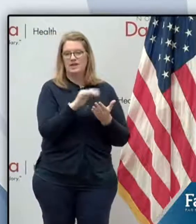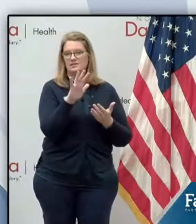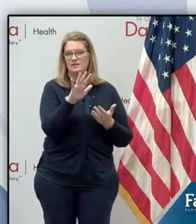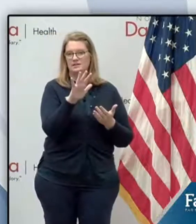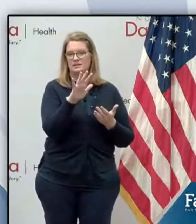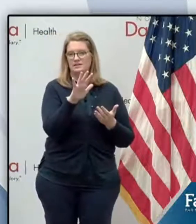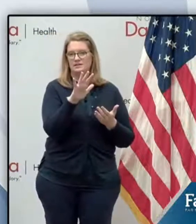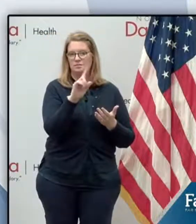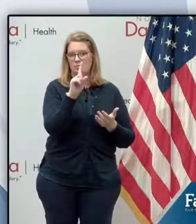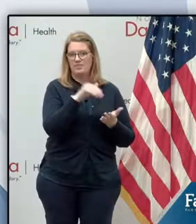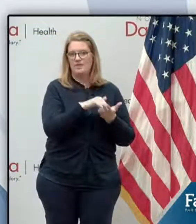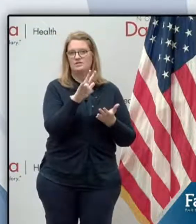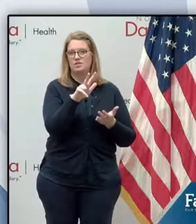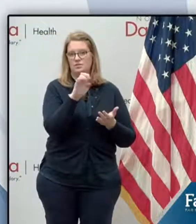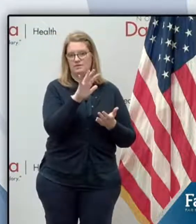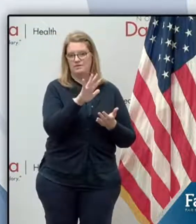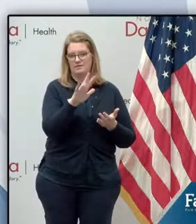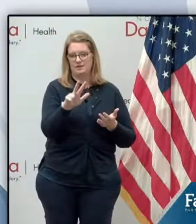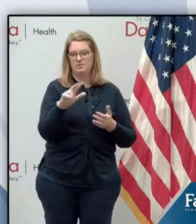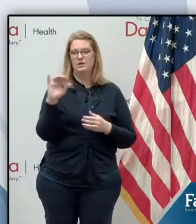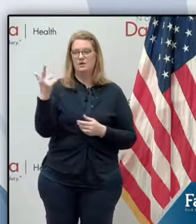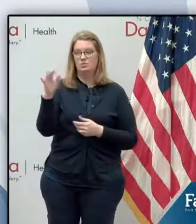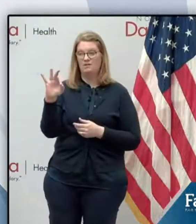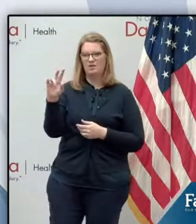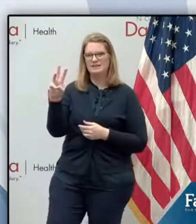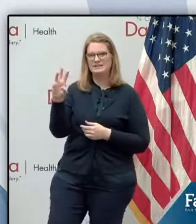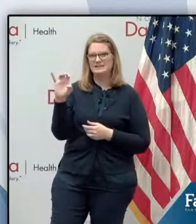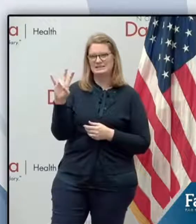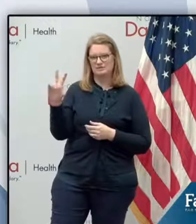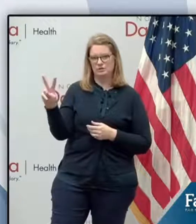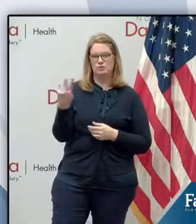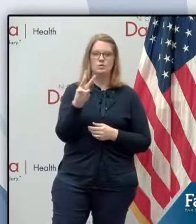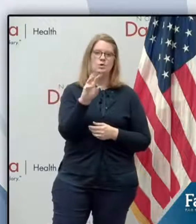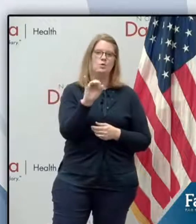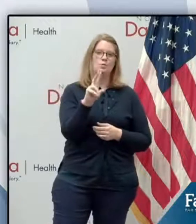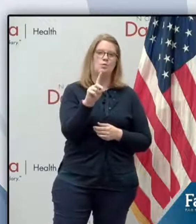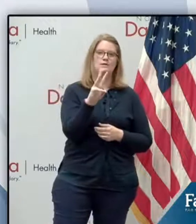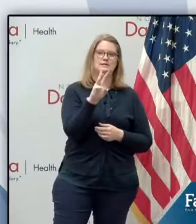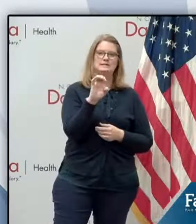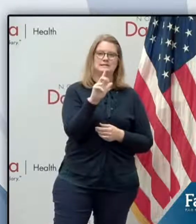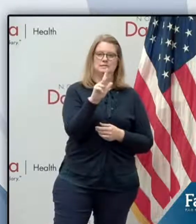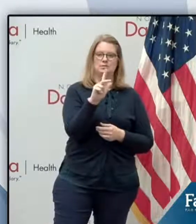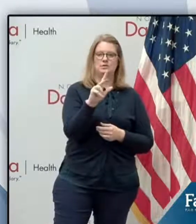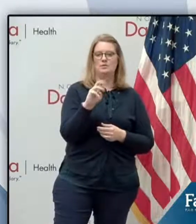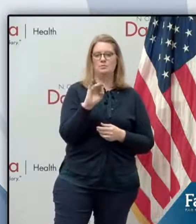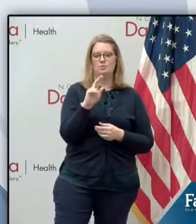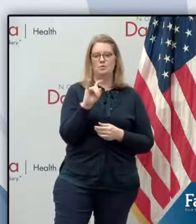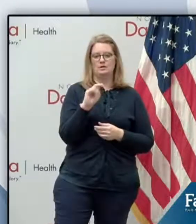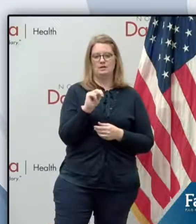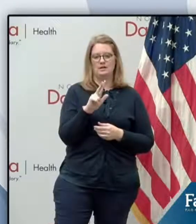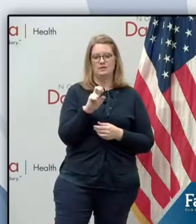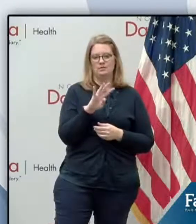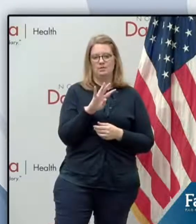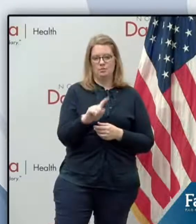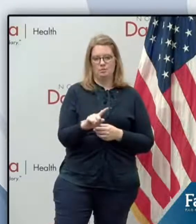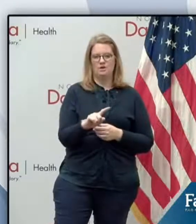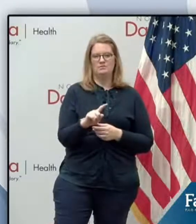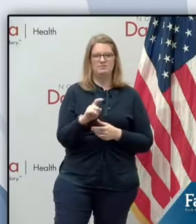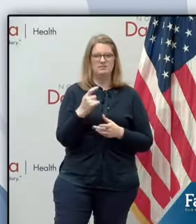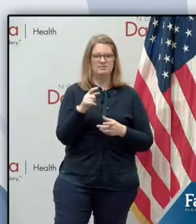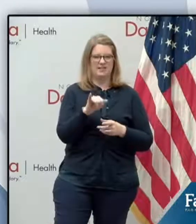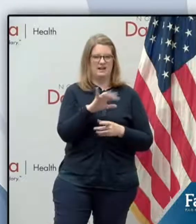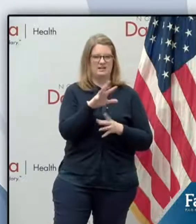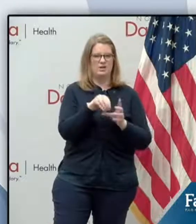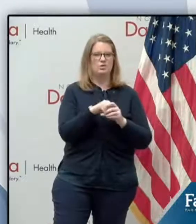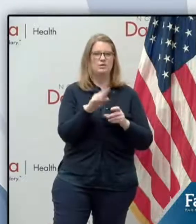1353 range. Grand Forks 672, Ward 623, Morton 341. I was including that in the Burley